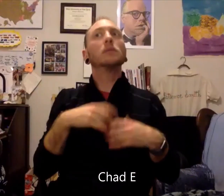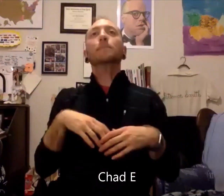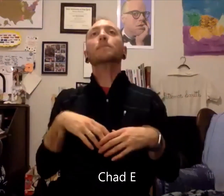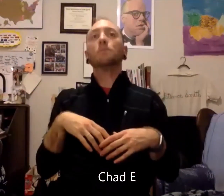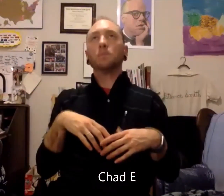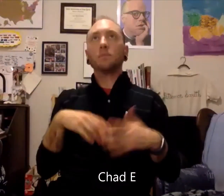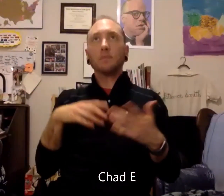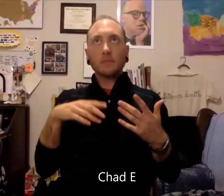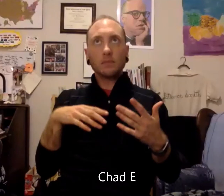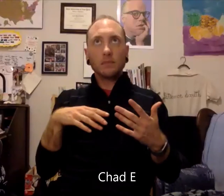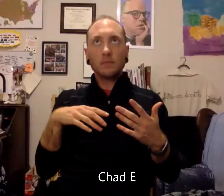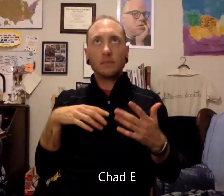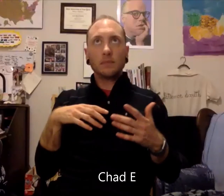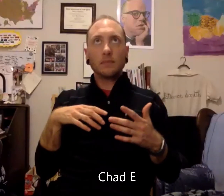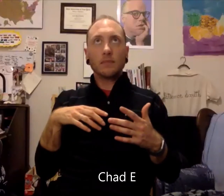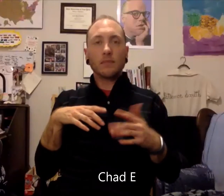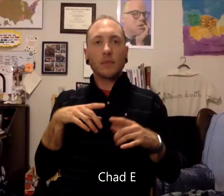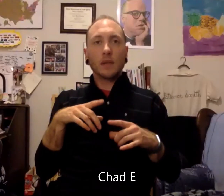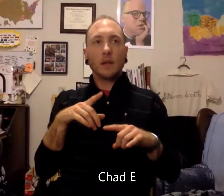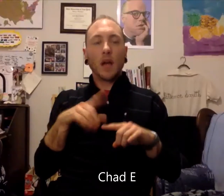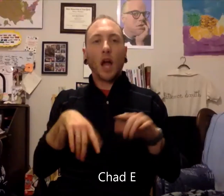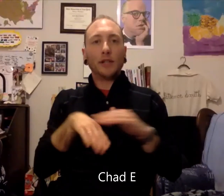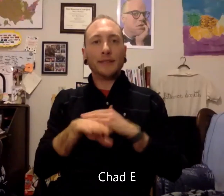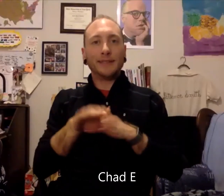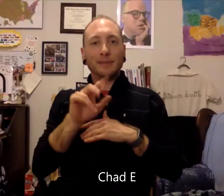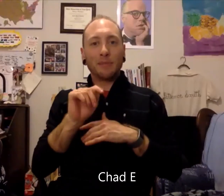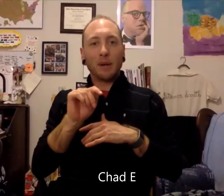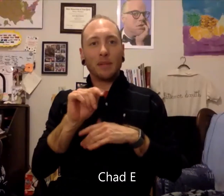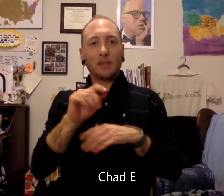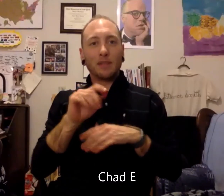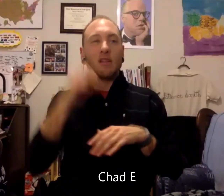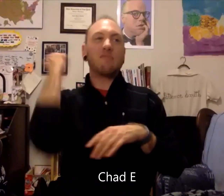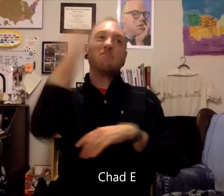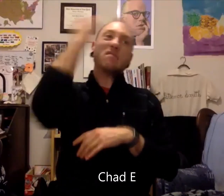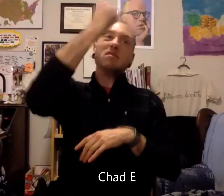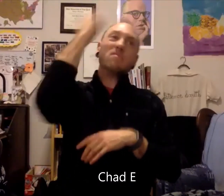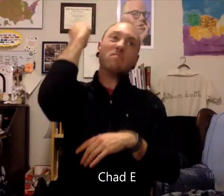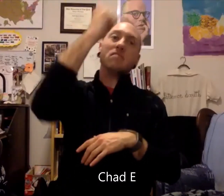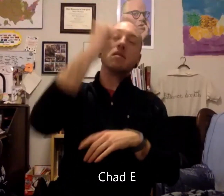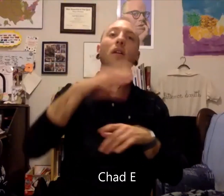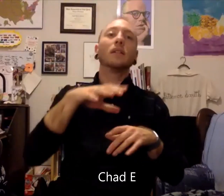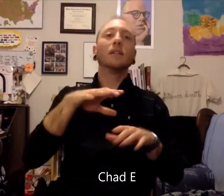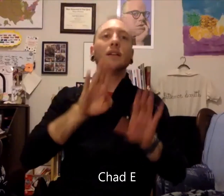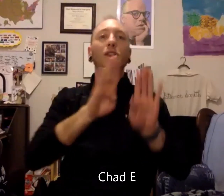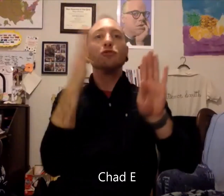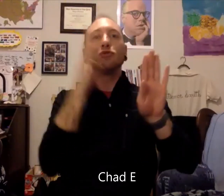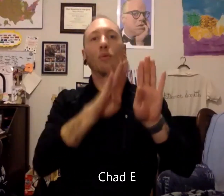I couldn't get in my apartment, so I'm banging on the door, and finally the apartment manager had it with me, called the cops, had me taken to detox.